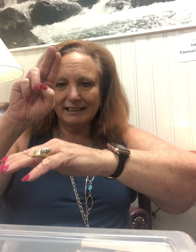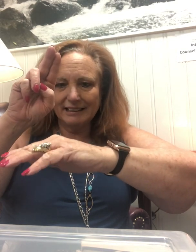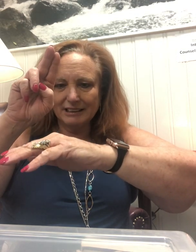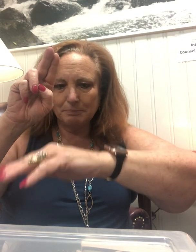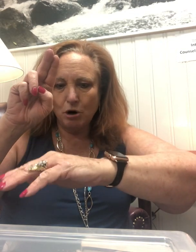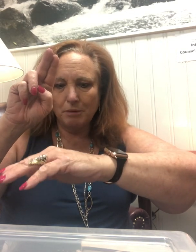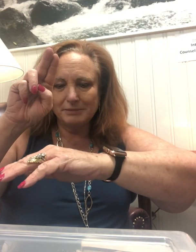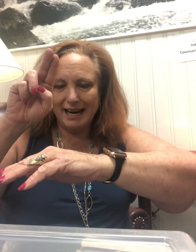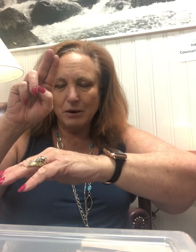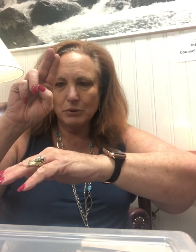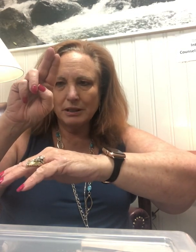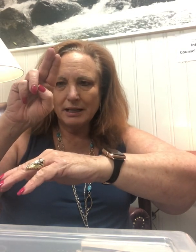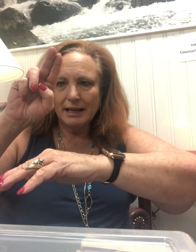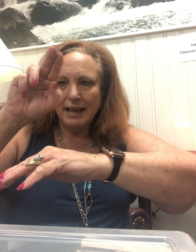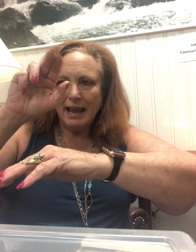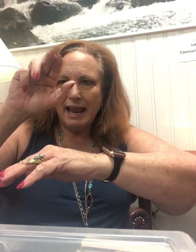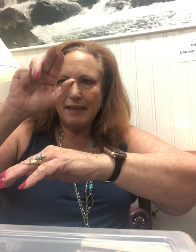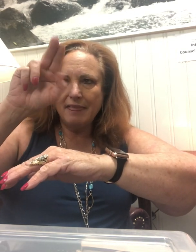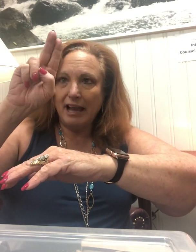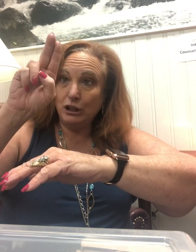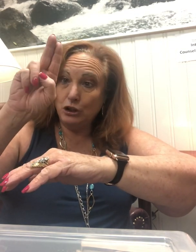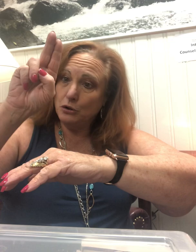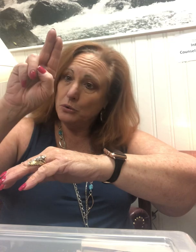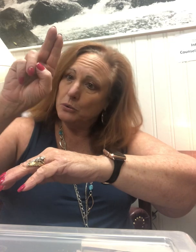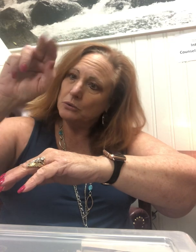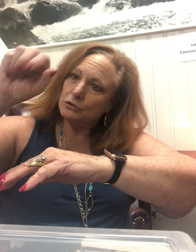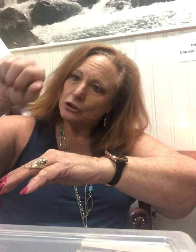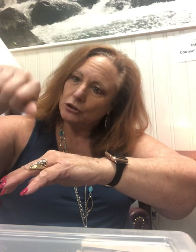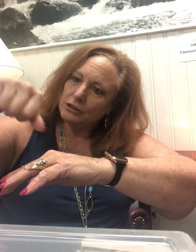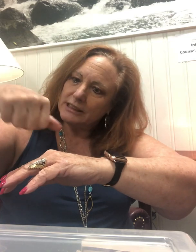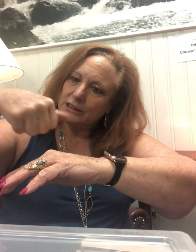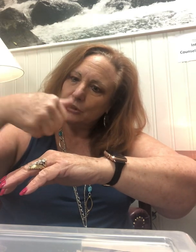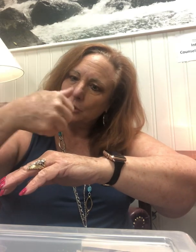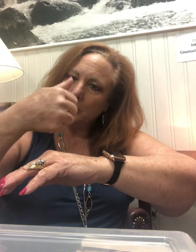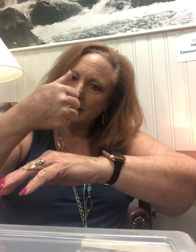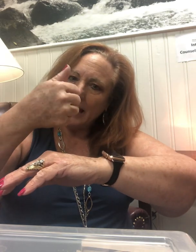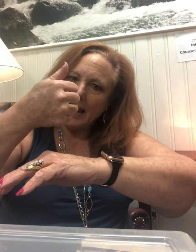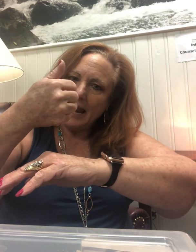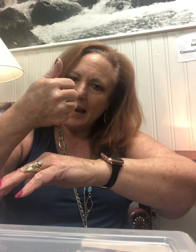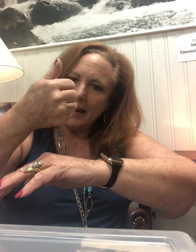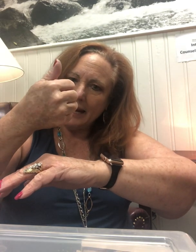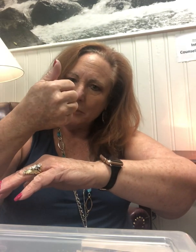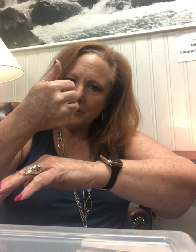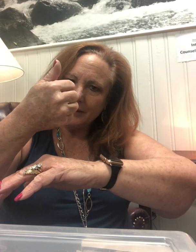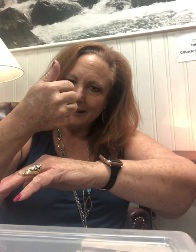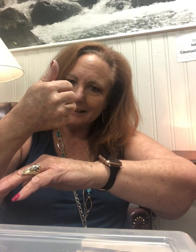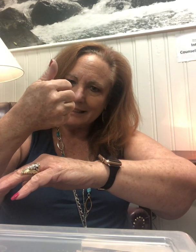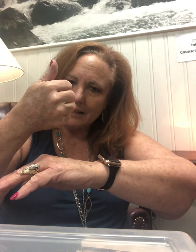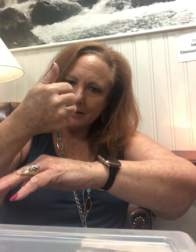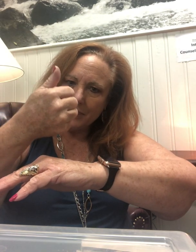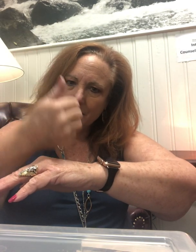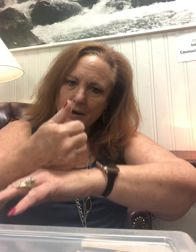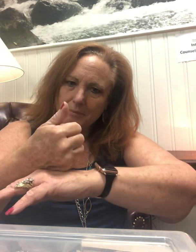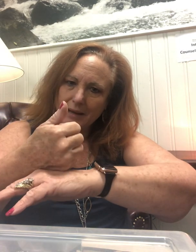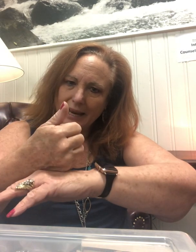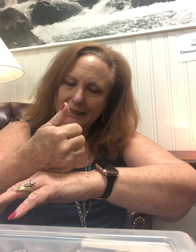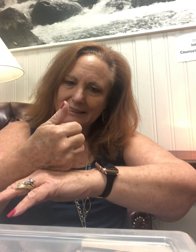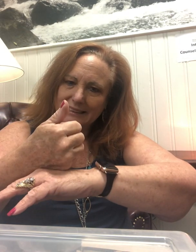is palm down, and that U turns into an A with the extended thumb and sits